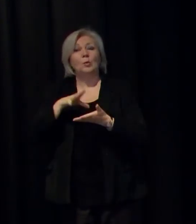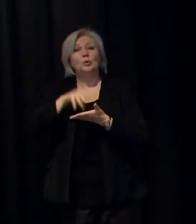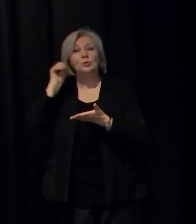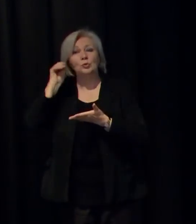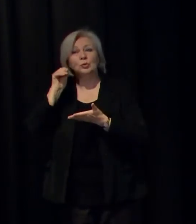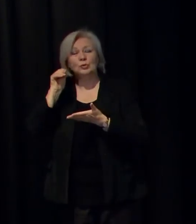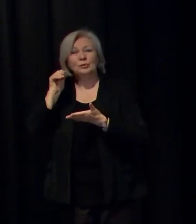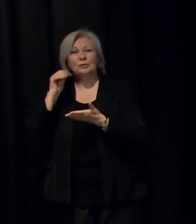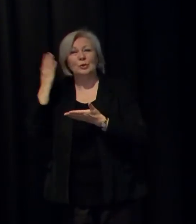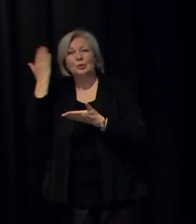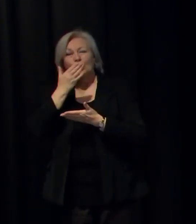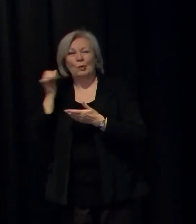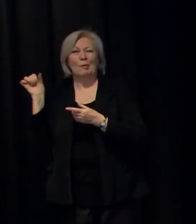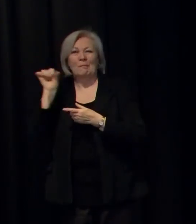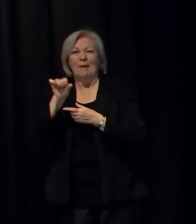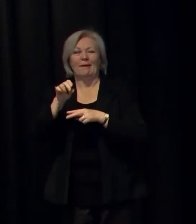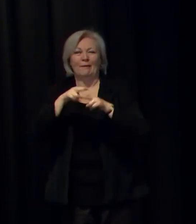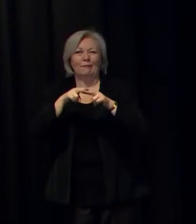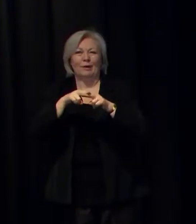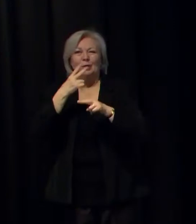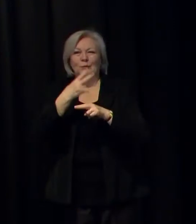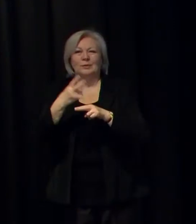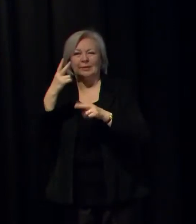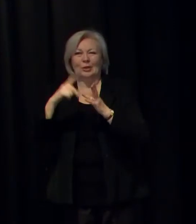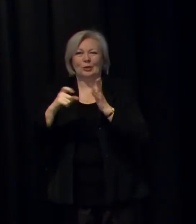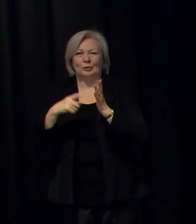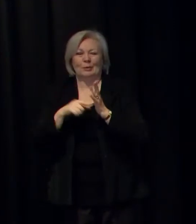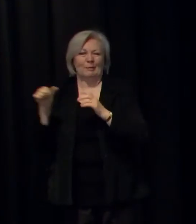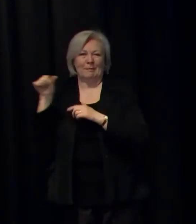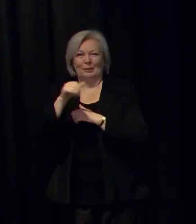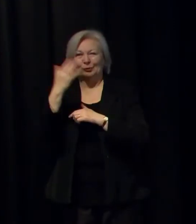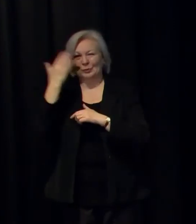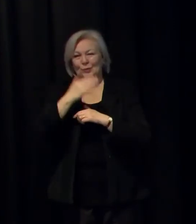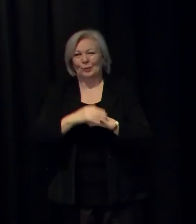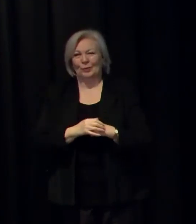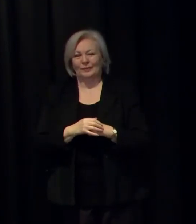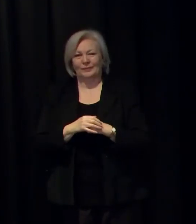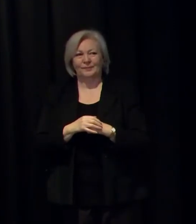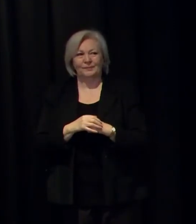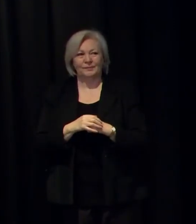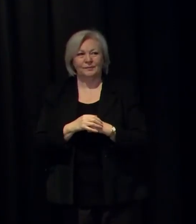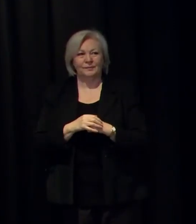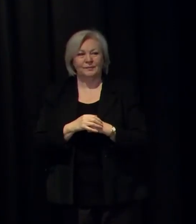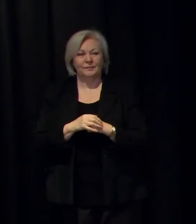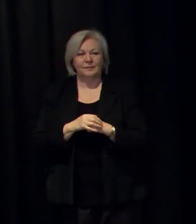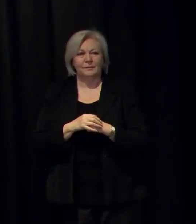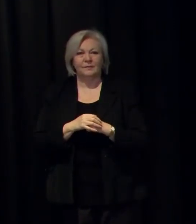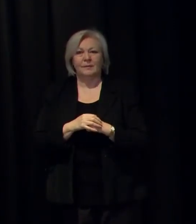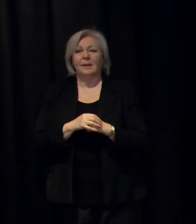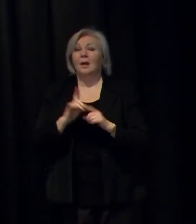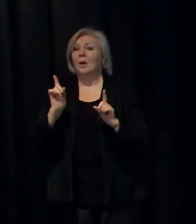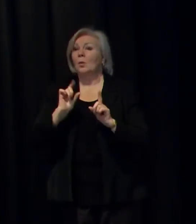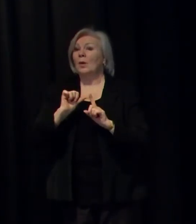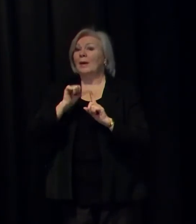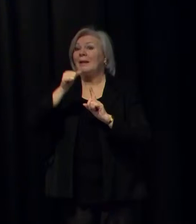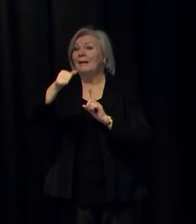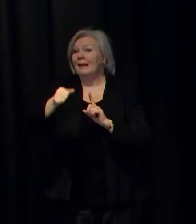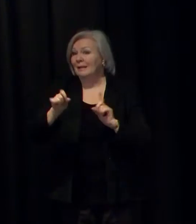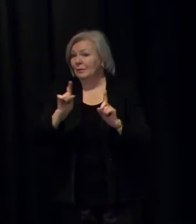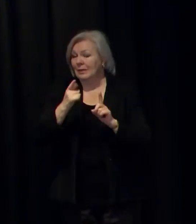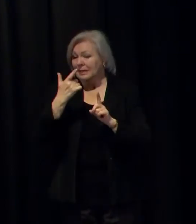on Friday, the 22nd of October. Now, in terms of what's next after this